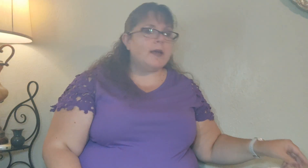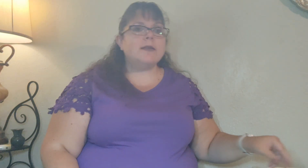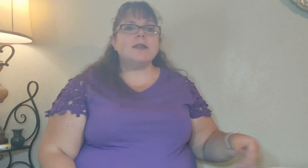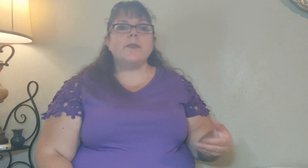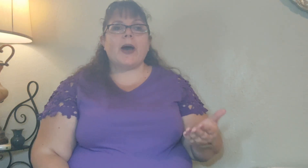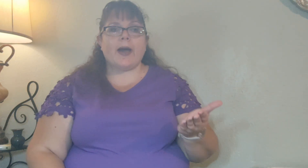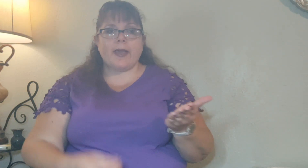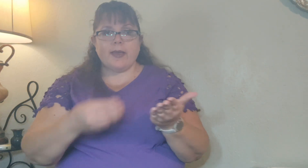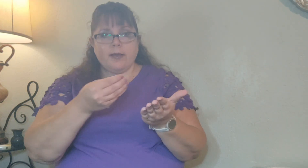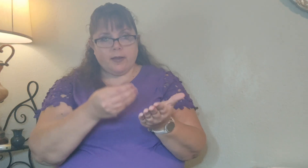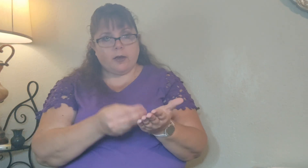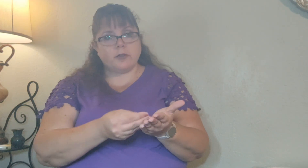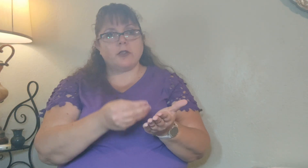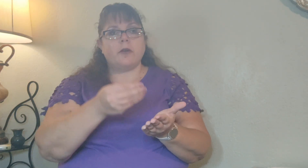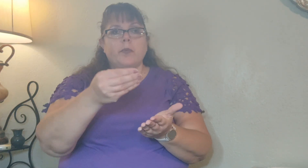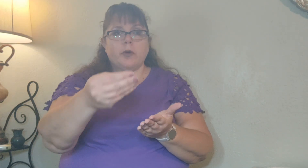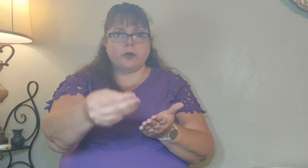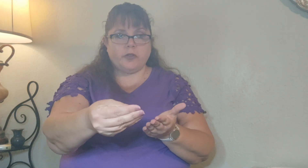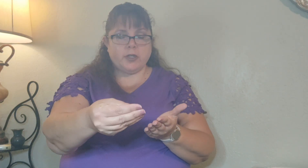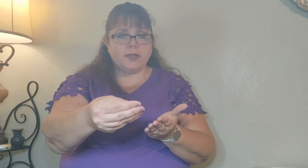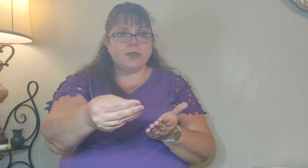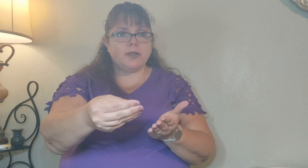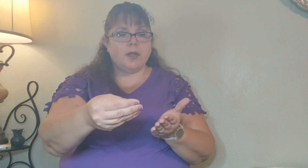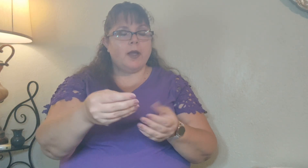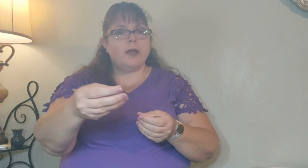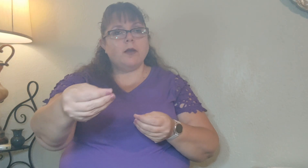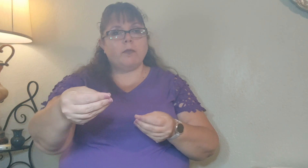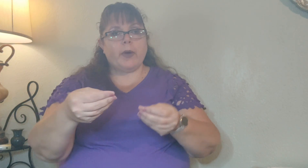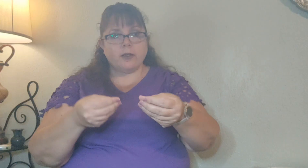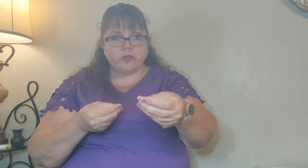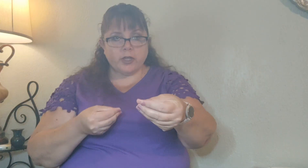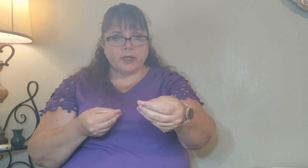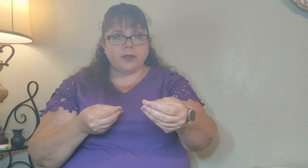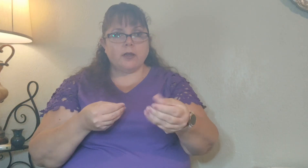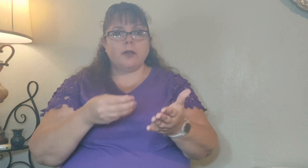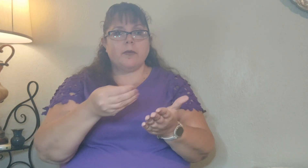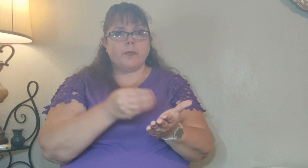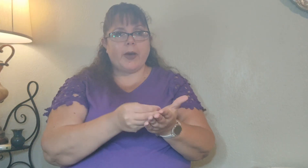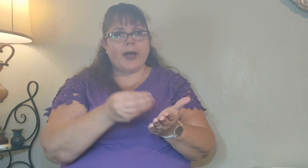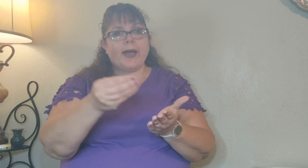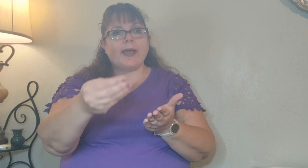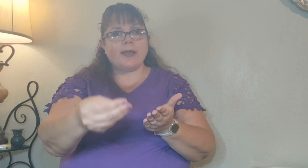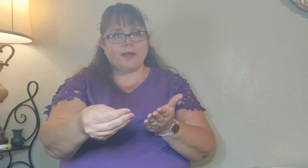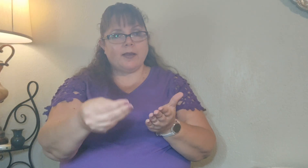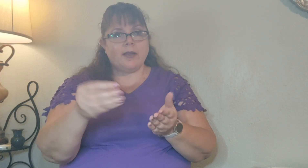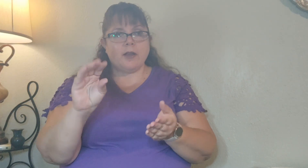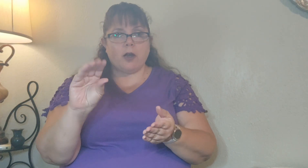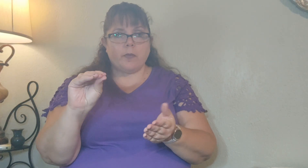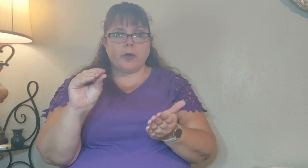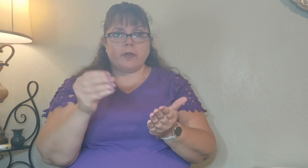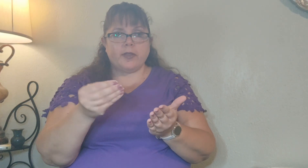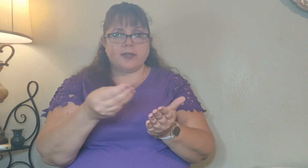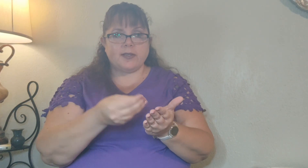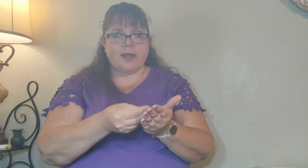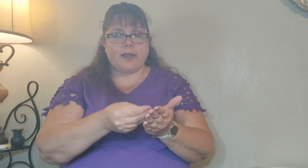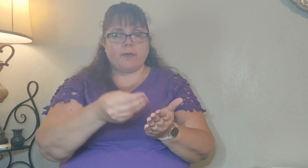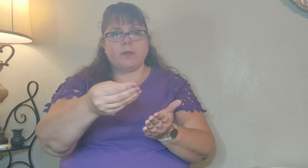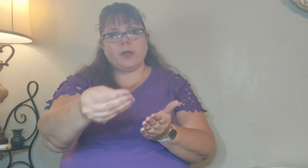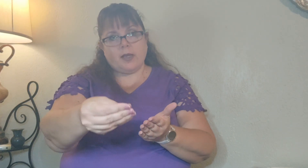And to buy, also purchase. Budget, buy are both the same